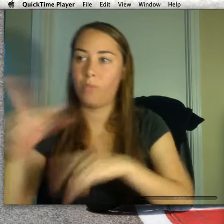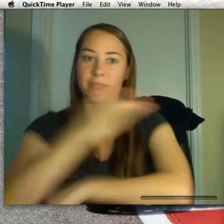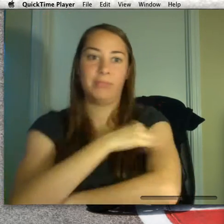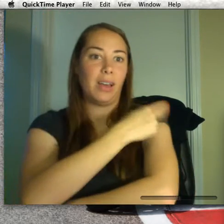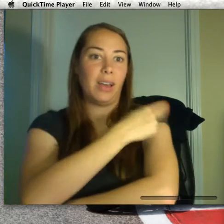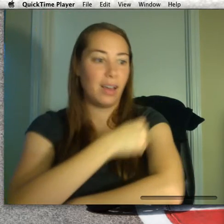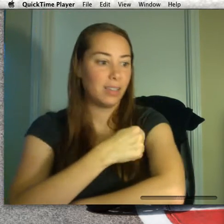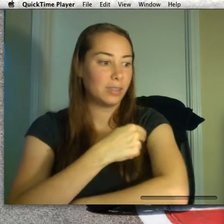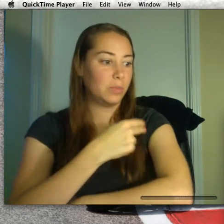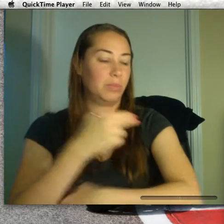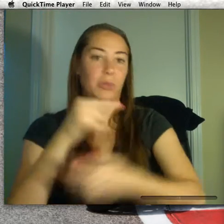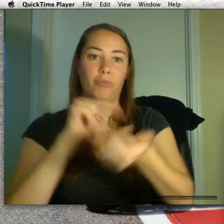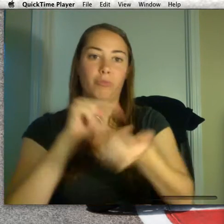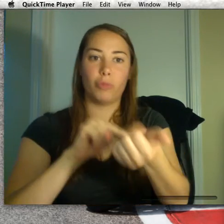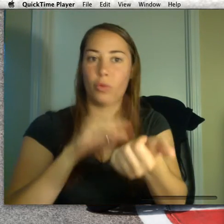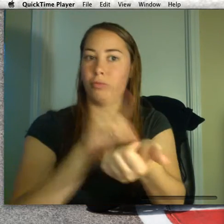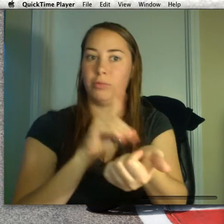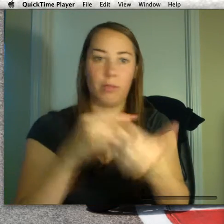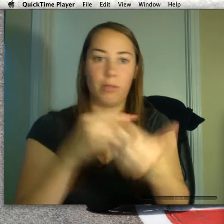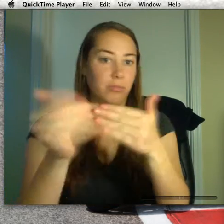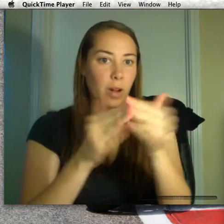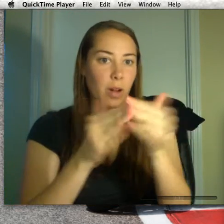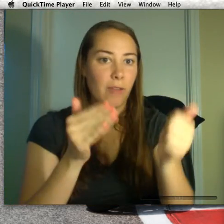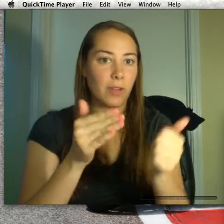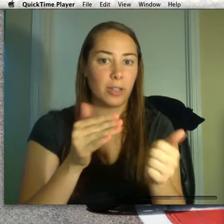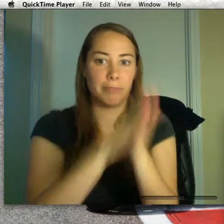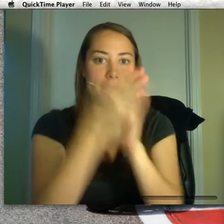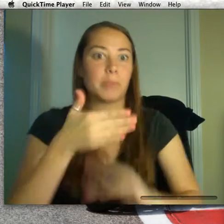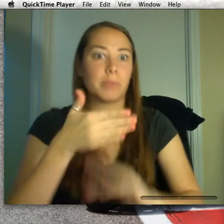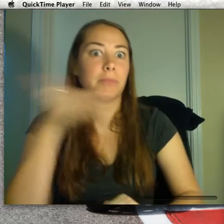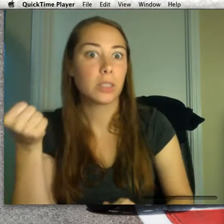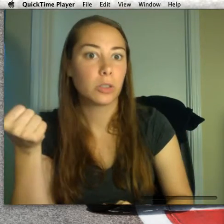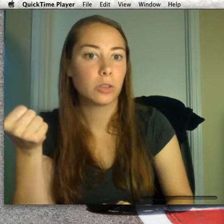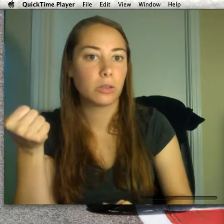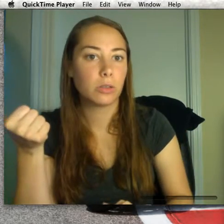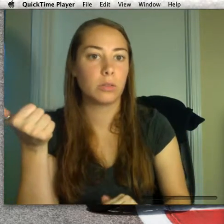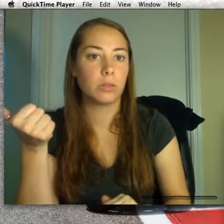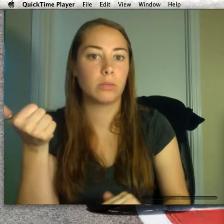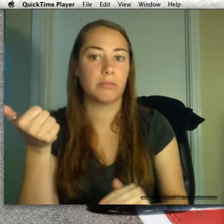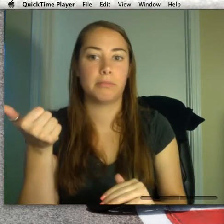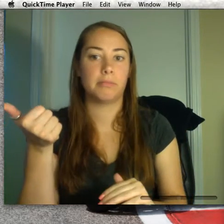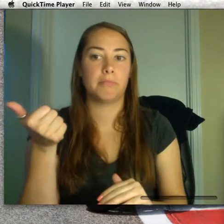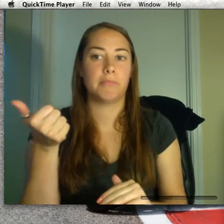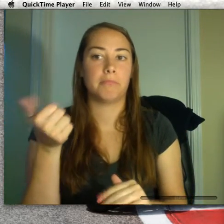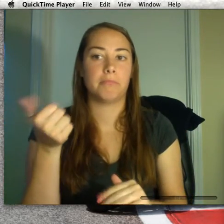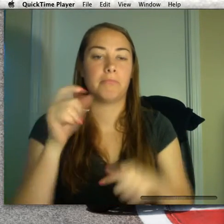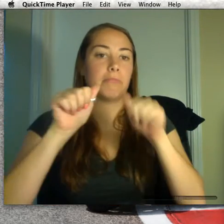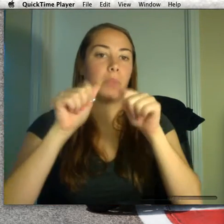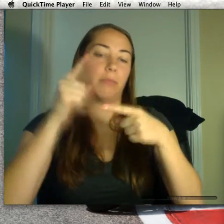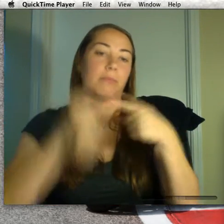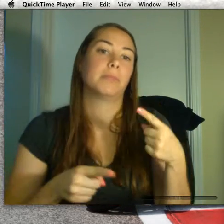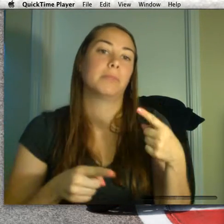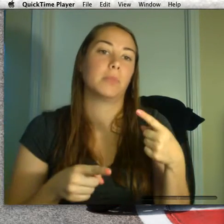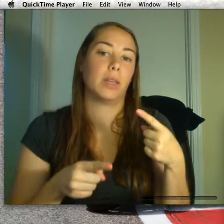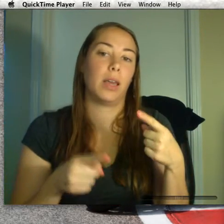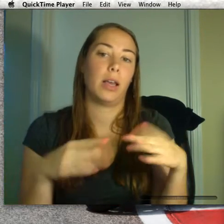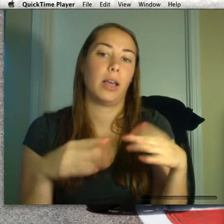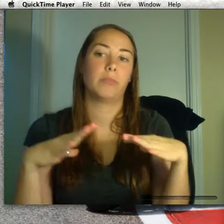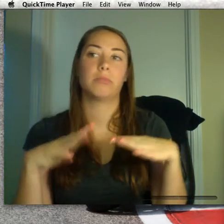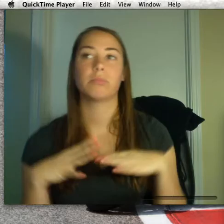some team members feel hurt because of gender bias, it weakens the capacity of that team to